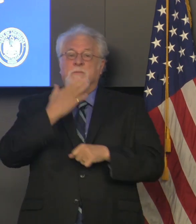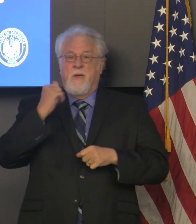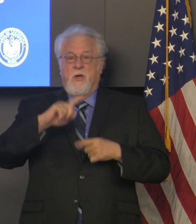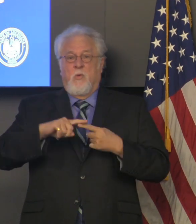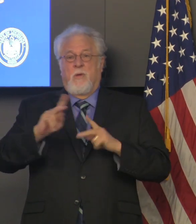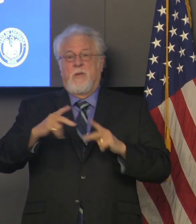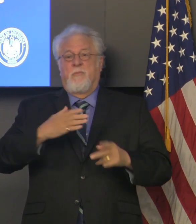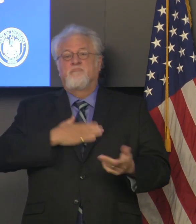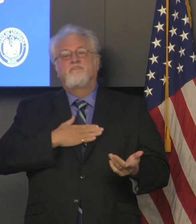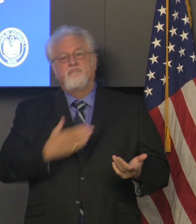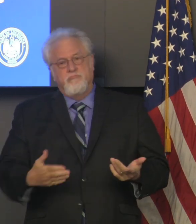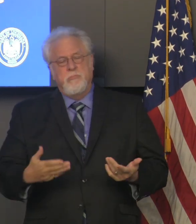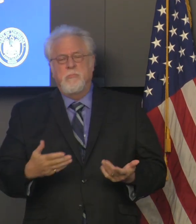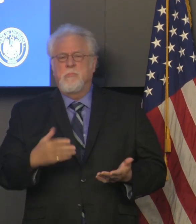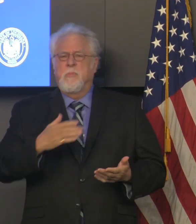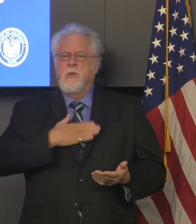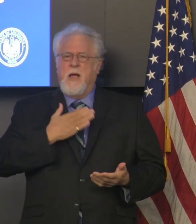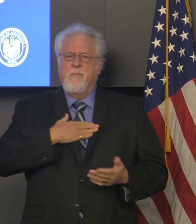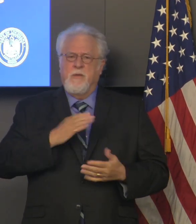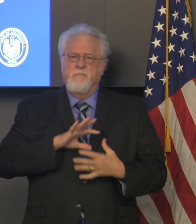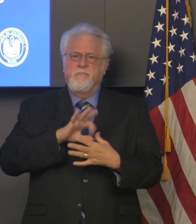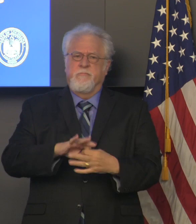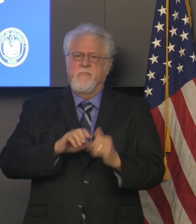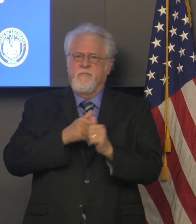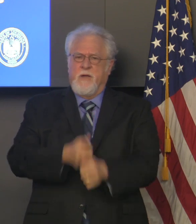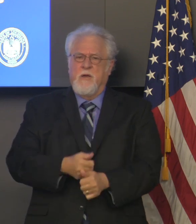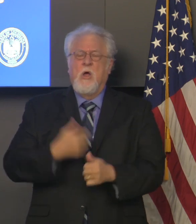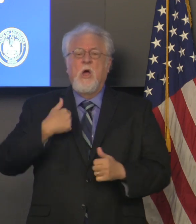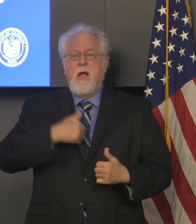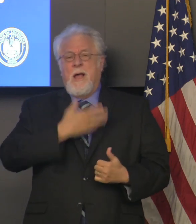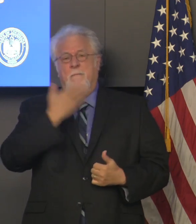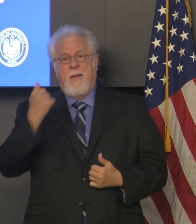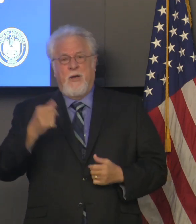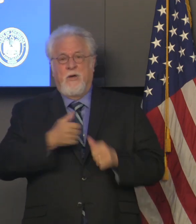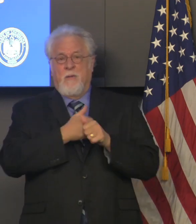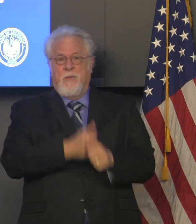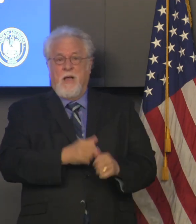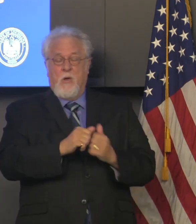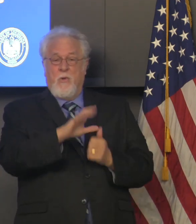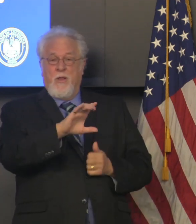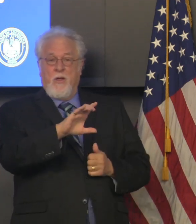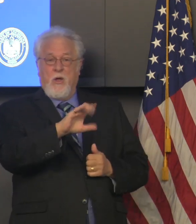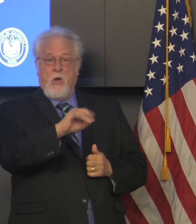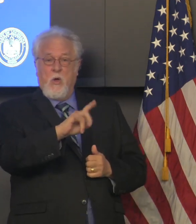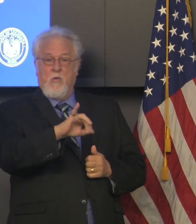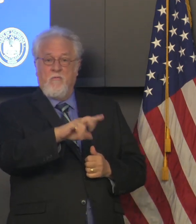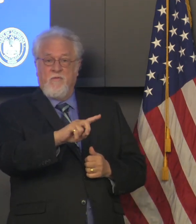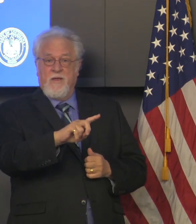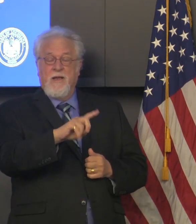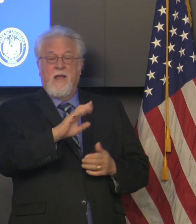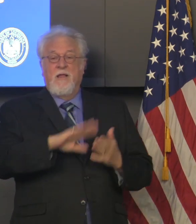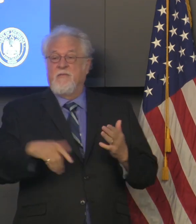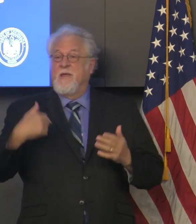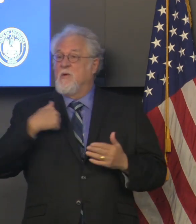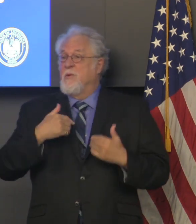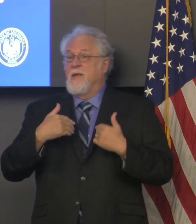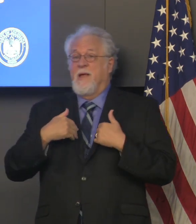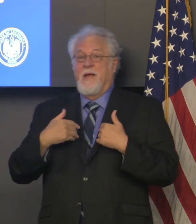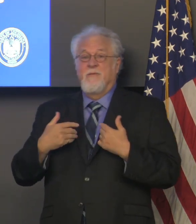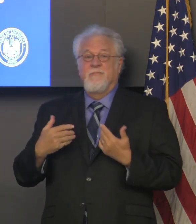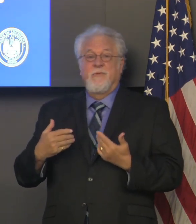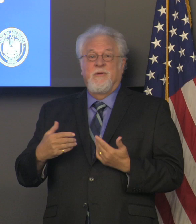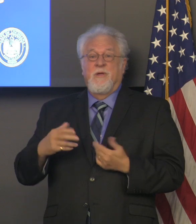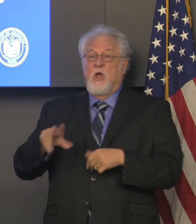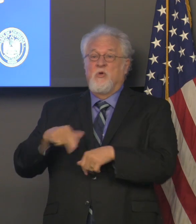people voluntarily comply. And I've said it before, we've had better compliance with the COVID mitigation measures than we might perhaps have